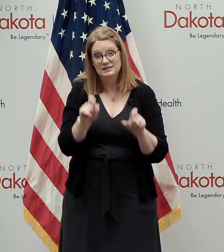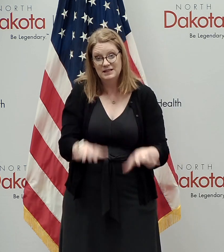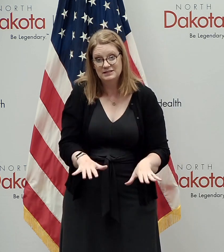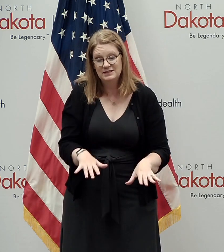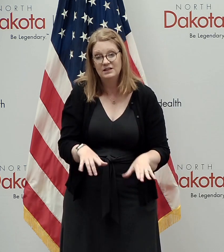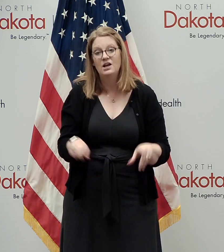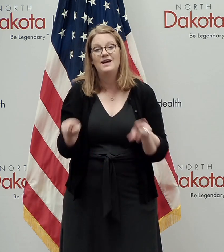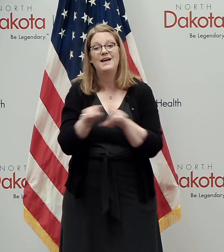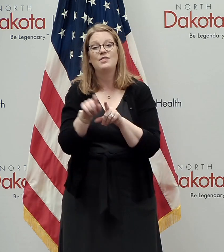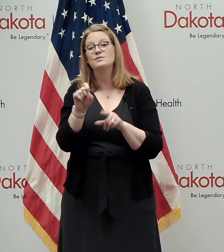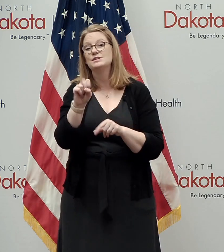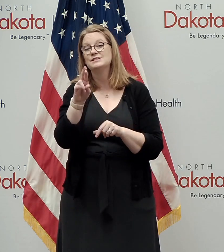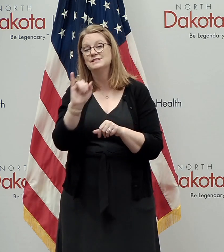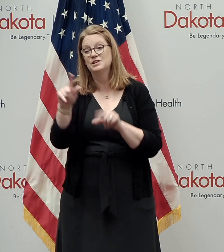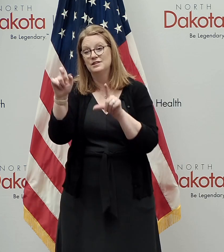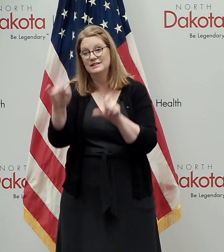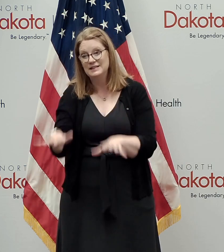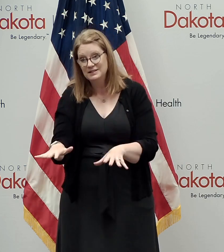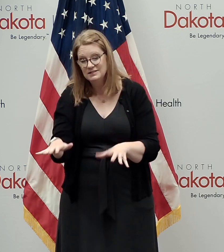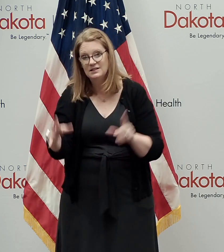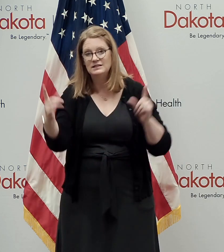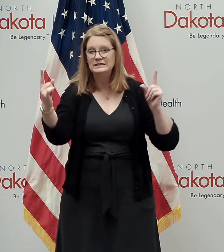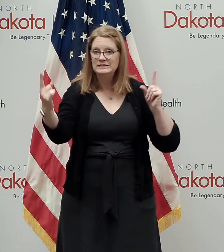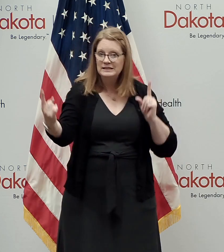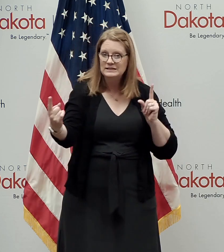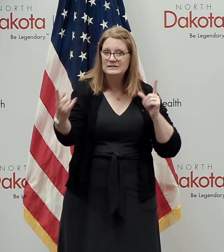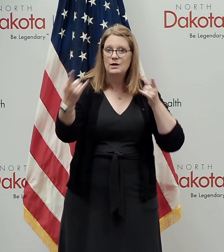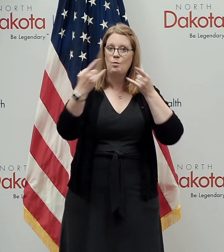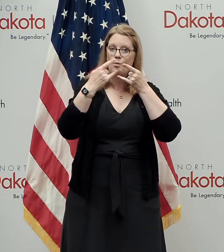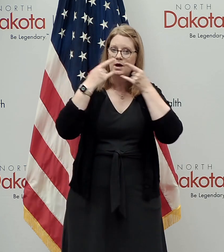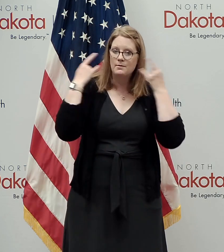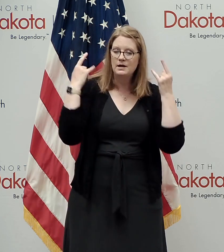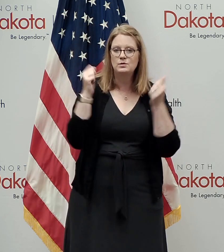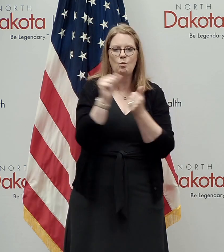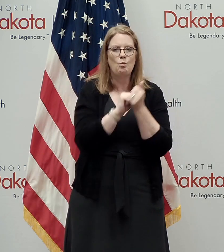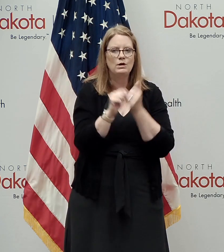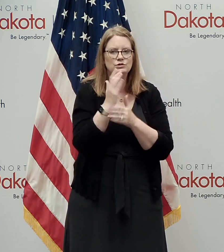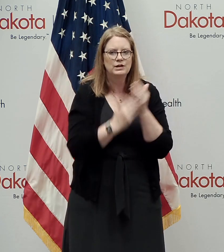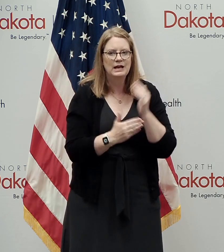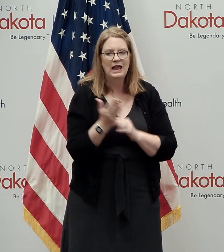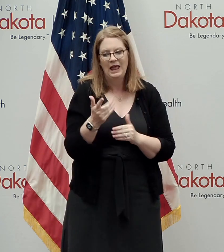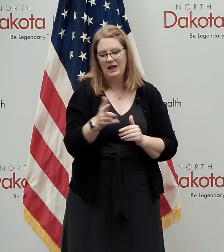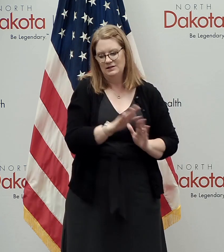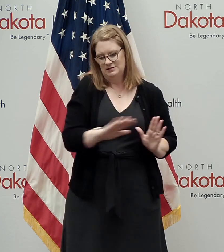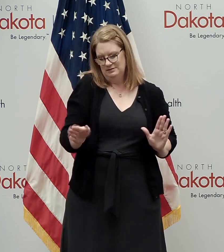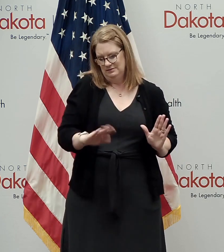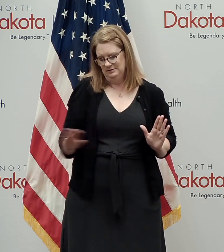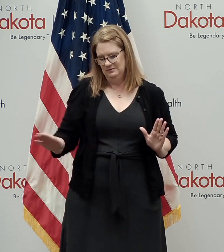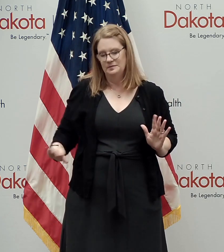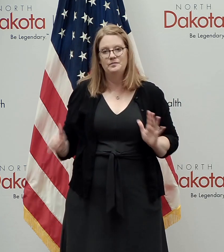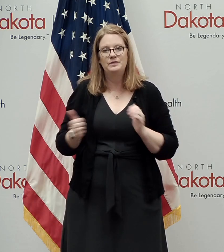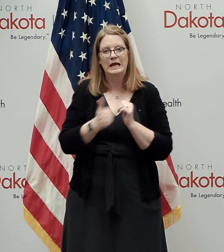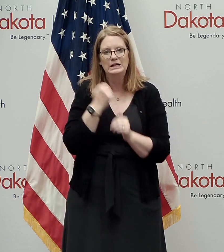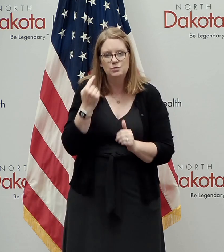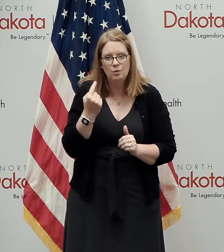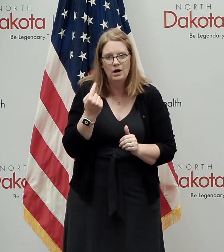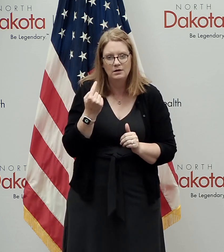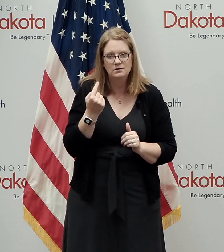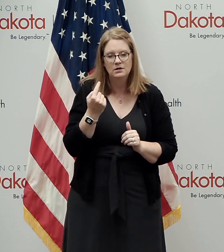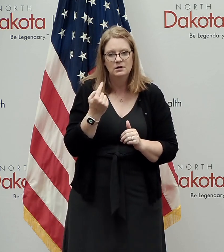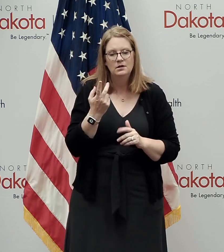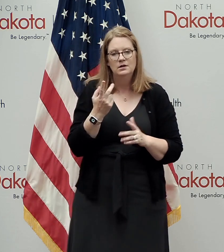and doing the things the governor mentioned, distancing, wearing masks when you need to, washing your hands, disinfect surfaces. Each one of those things keeps knocking